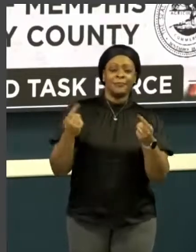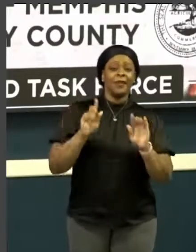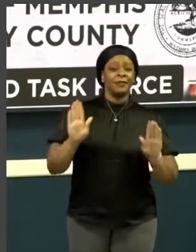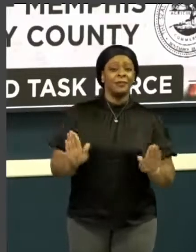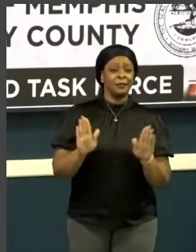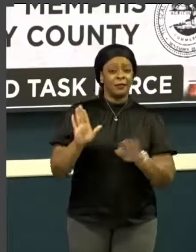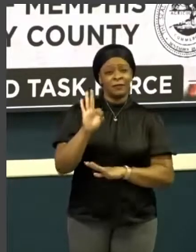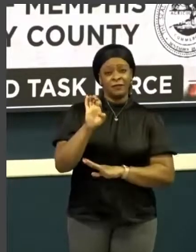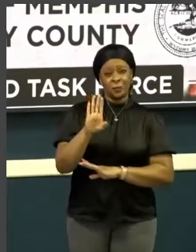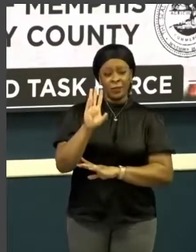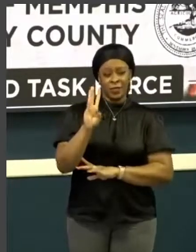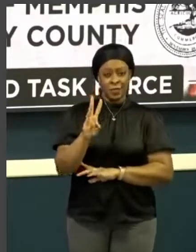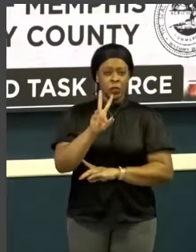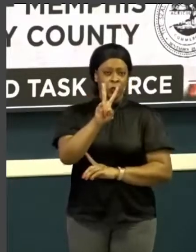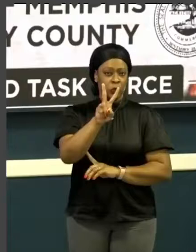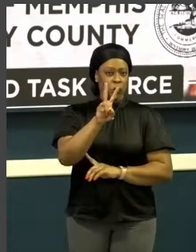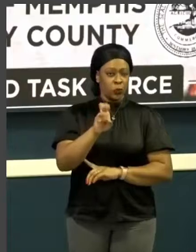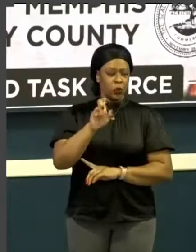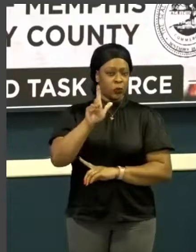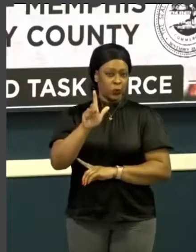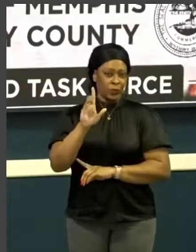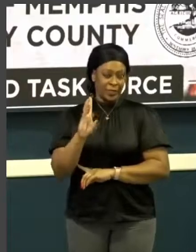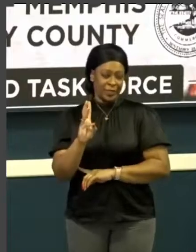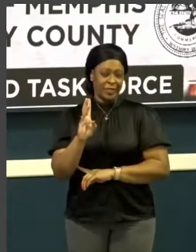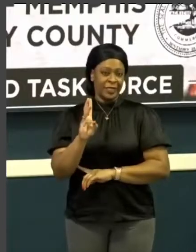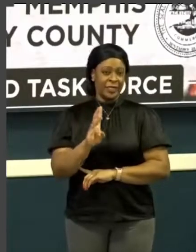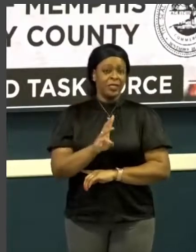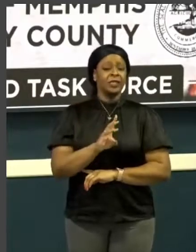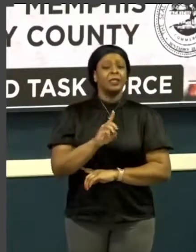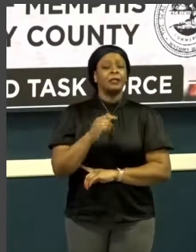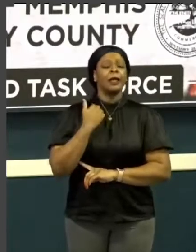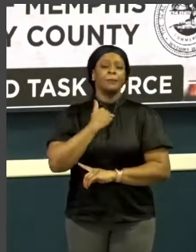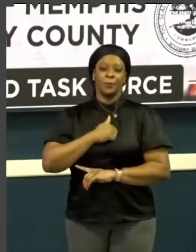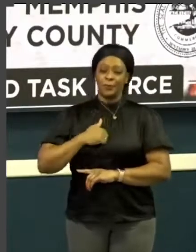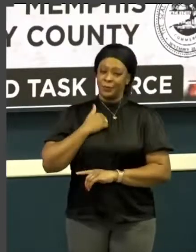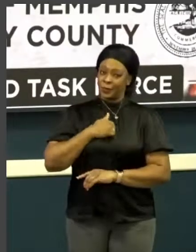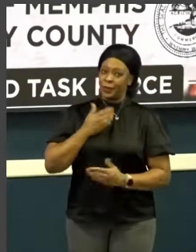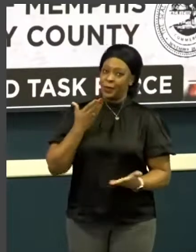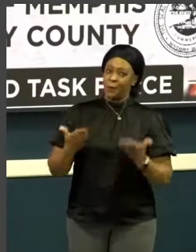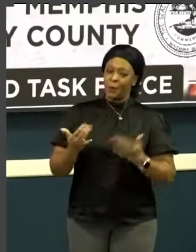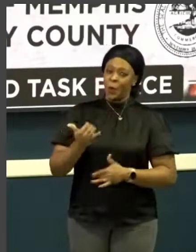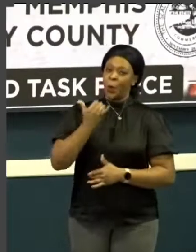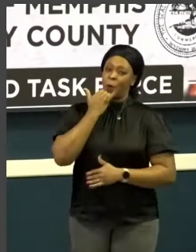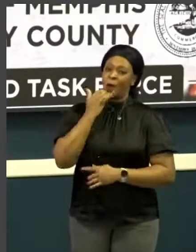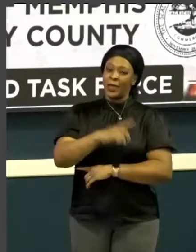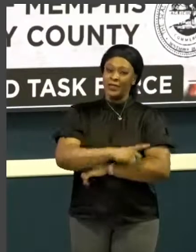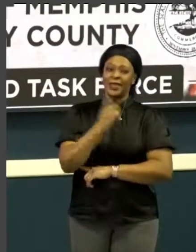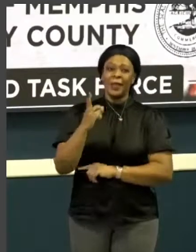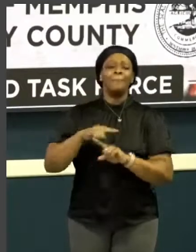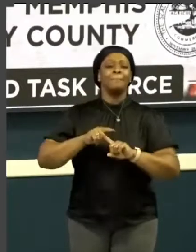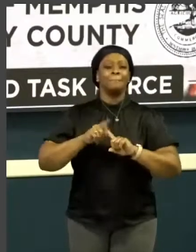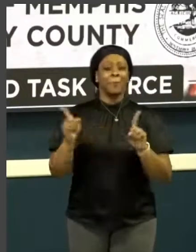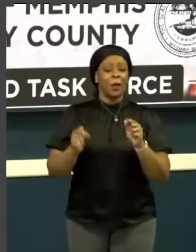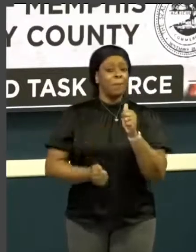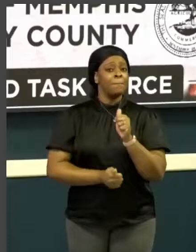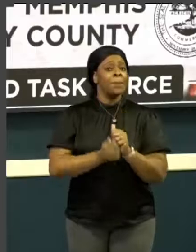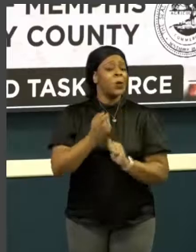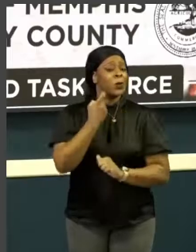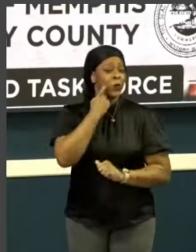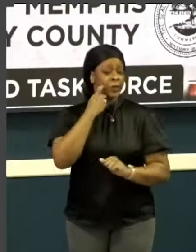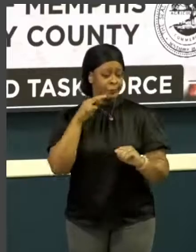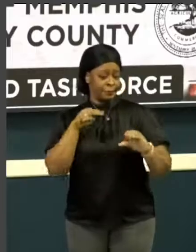February 6th, 226 with 40, and I'm sorry, that's probably the wrong date, but the most